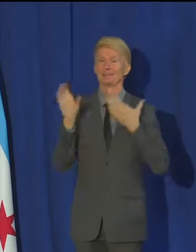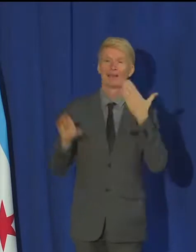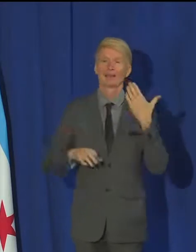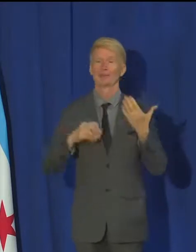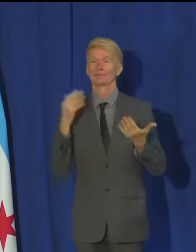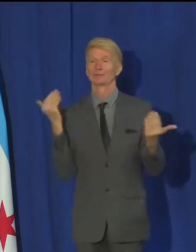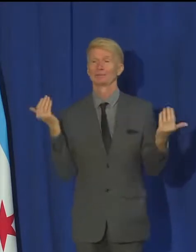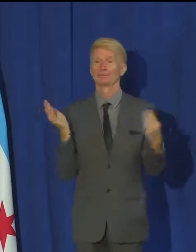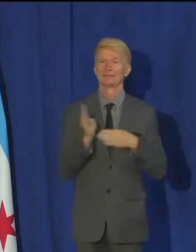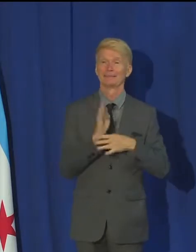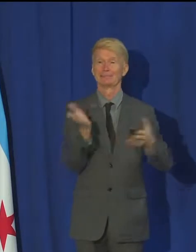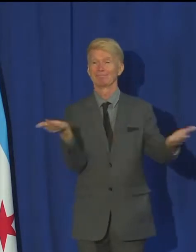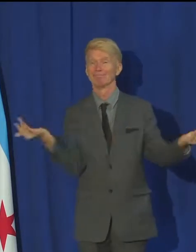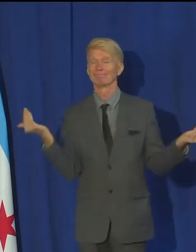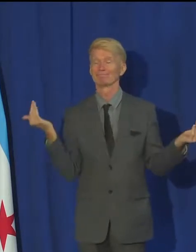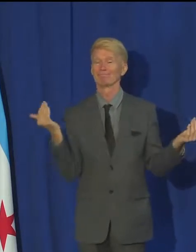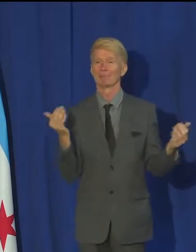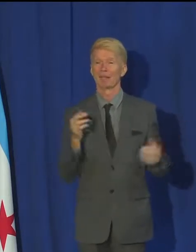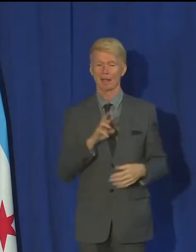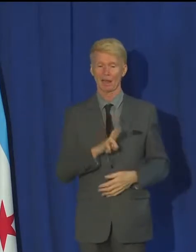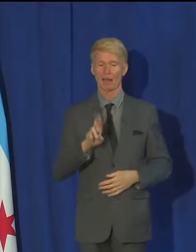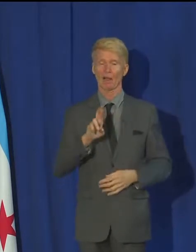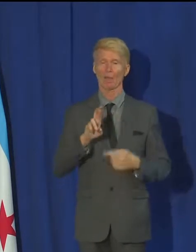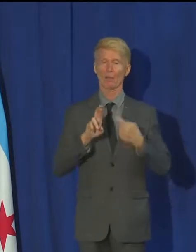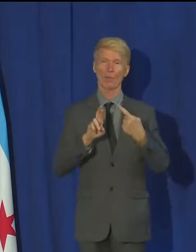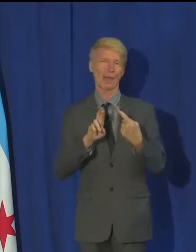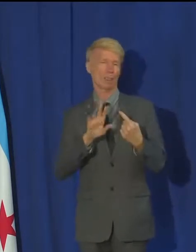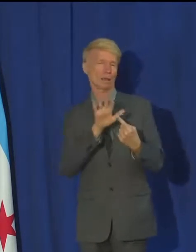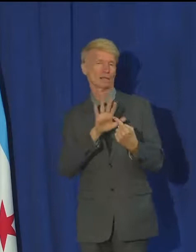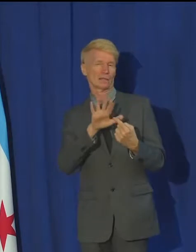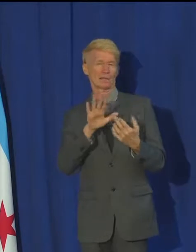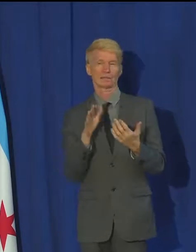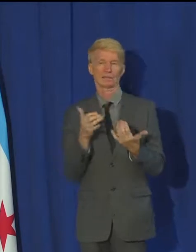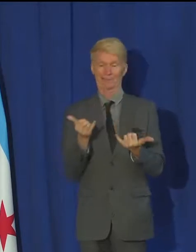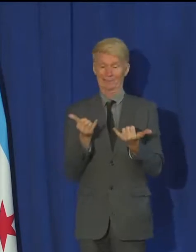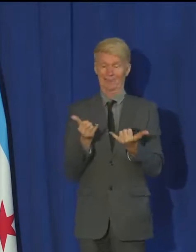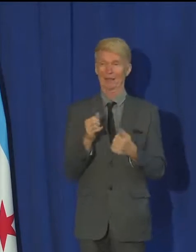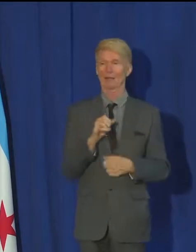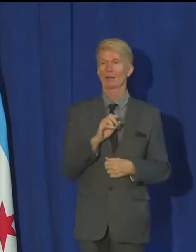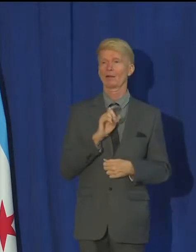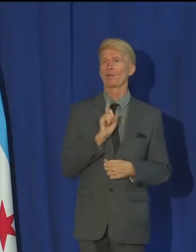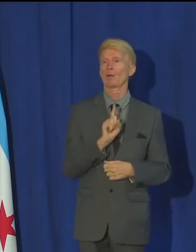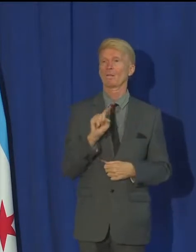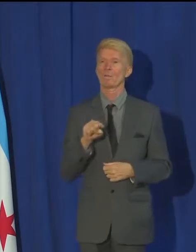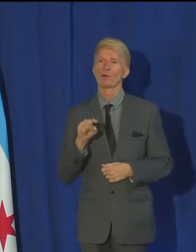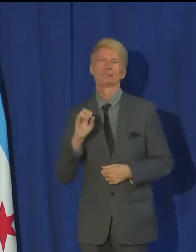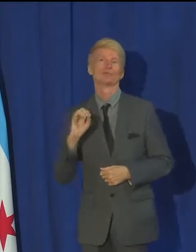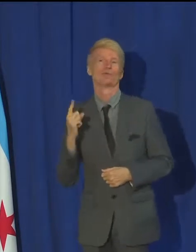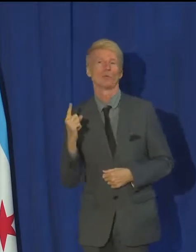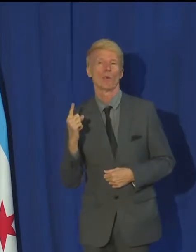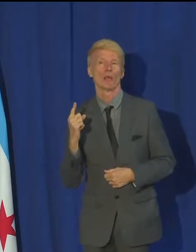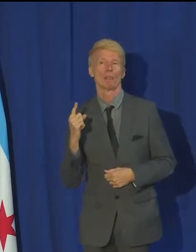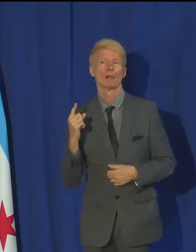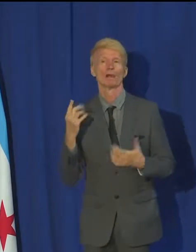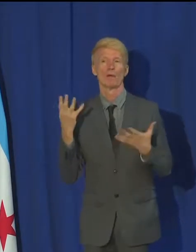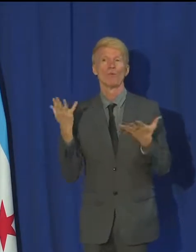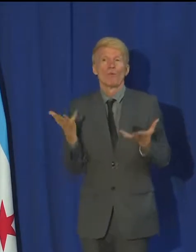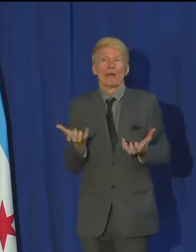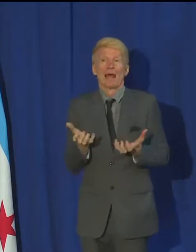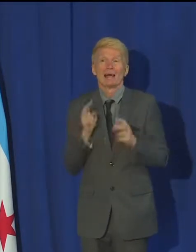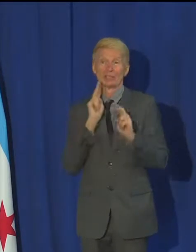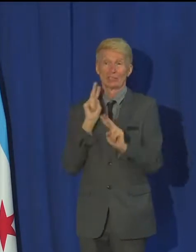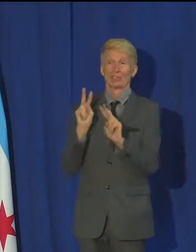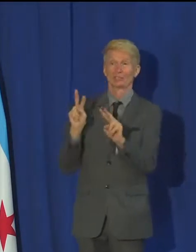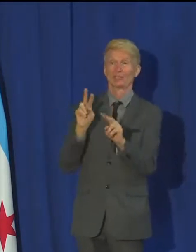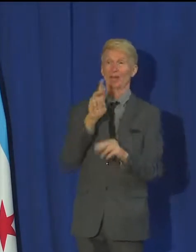R right around 1. As of today, like I said, 1.01. We want that reproduction